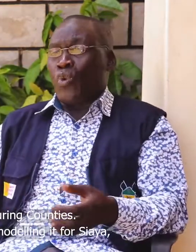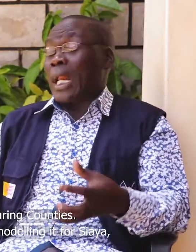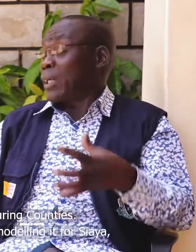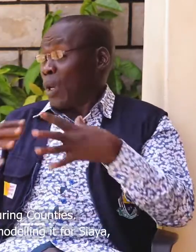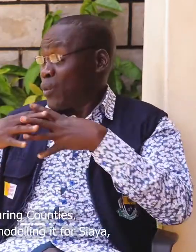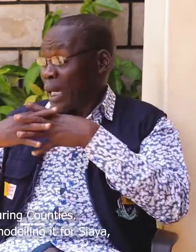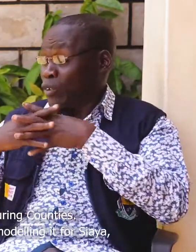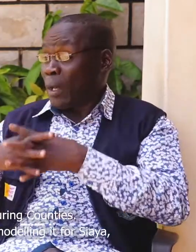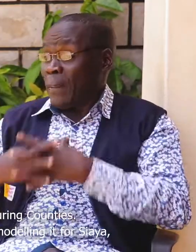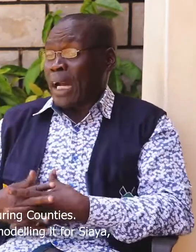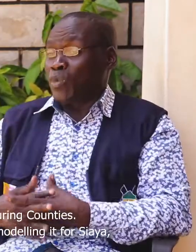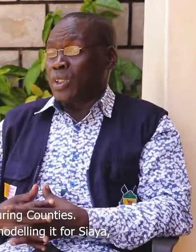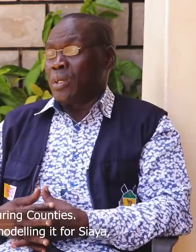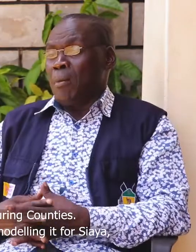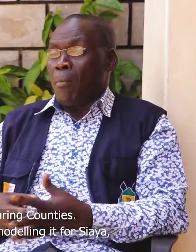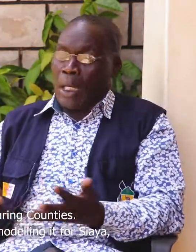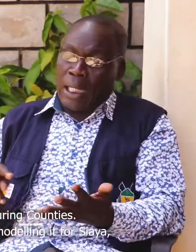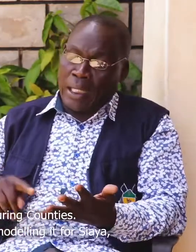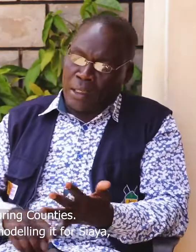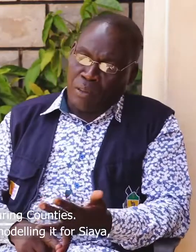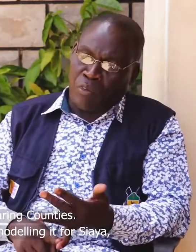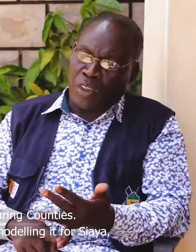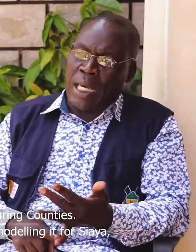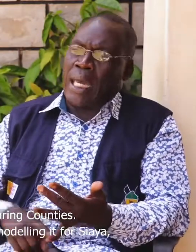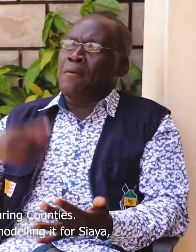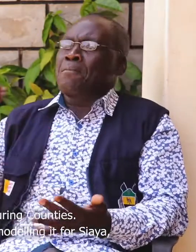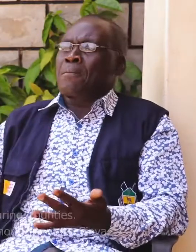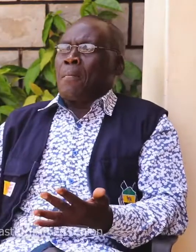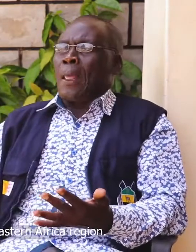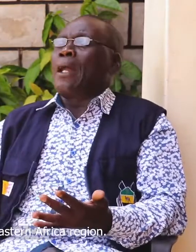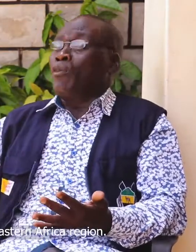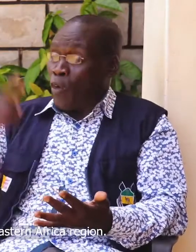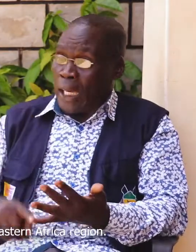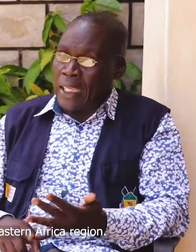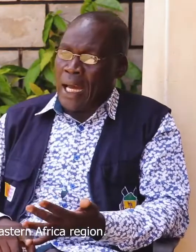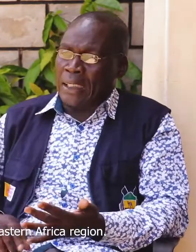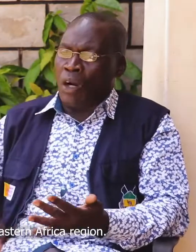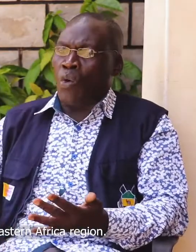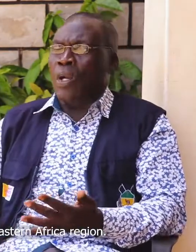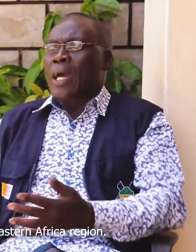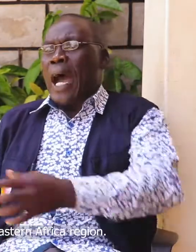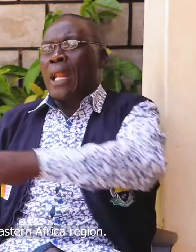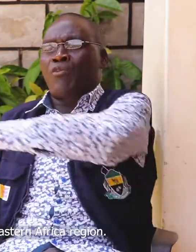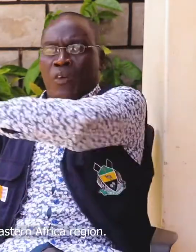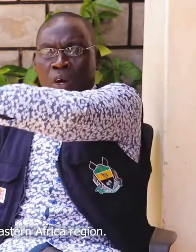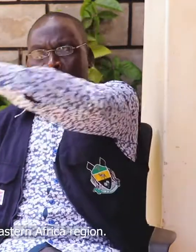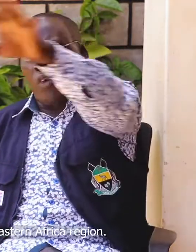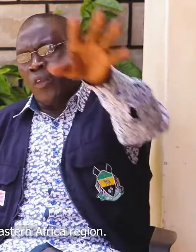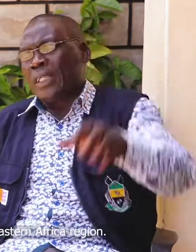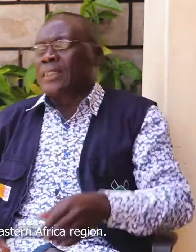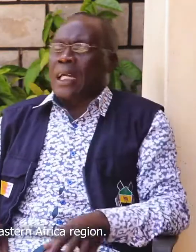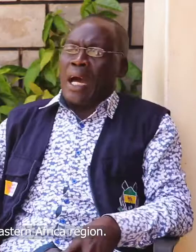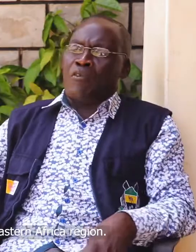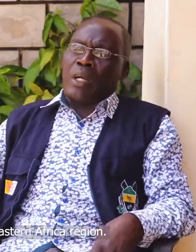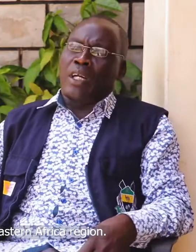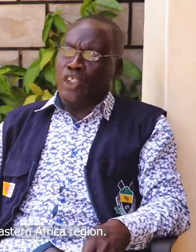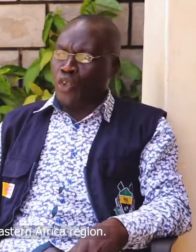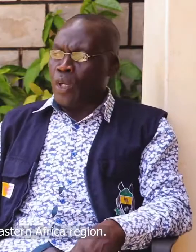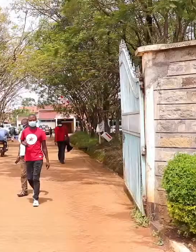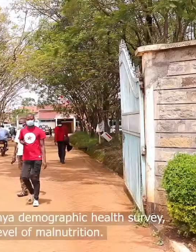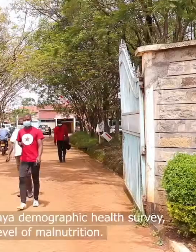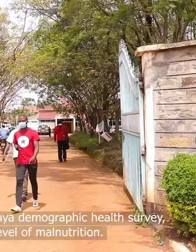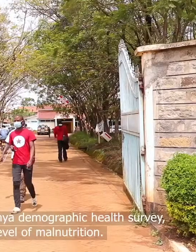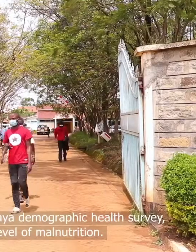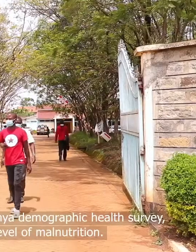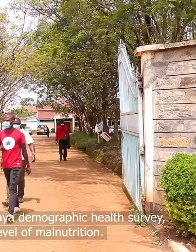counties. So we are actually the county modeling it for Siaya, and for Kenya as a whole, and for the whole of the Eastern African